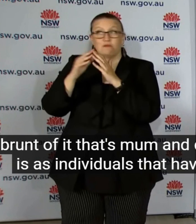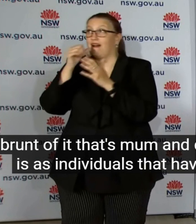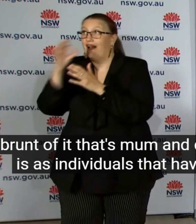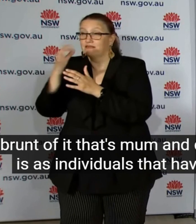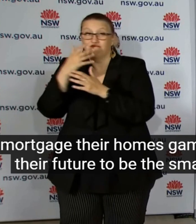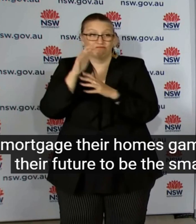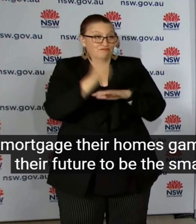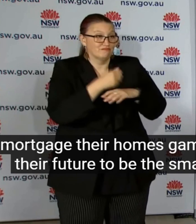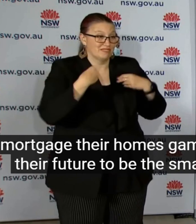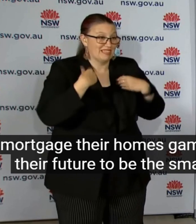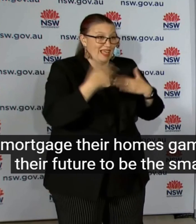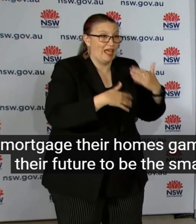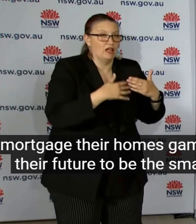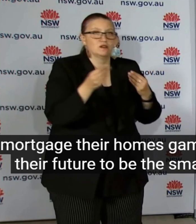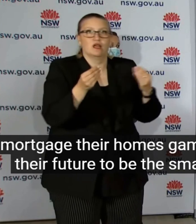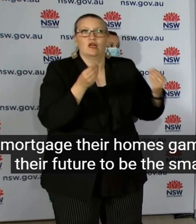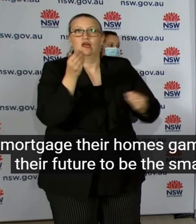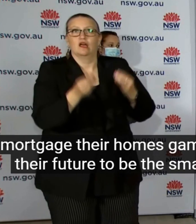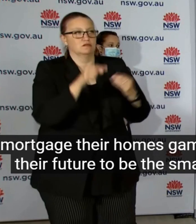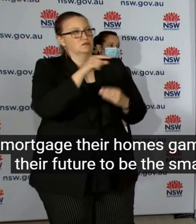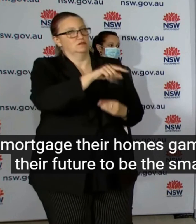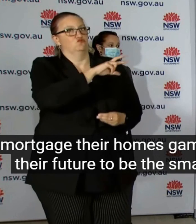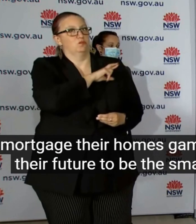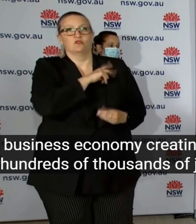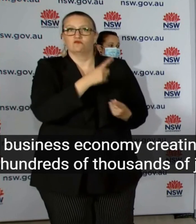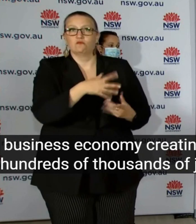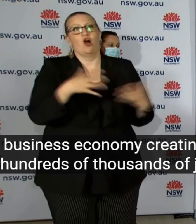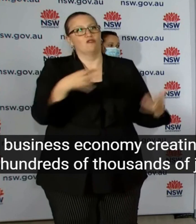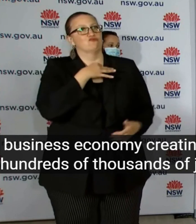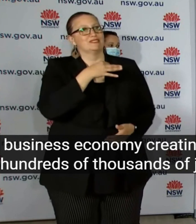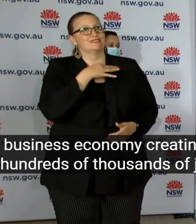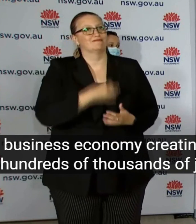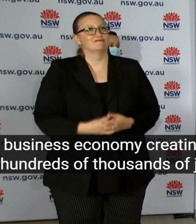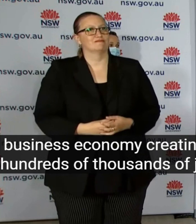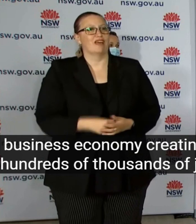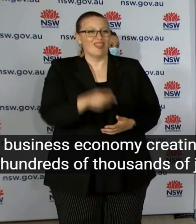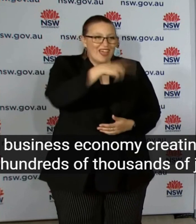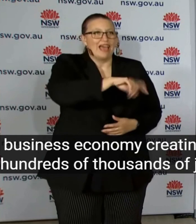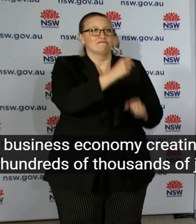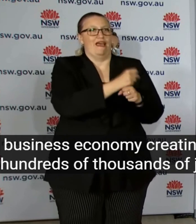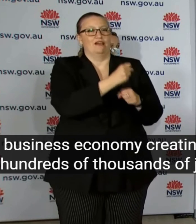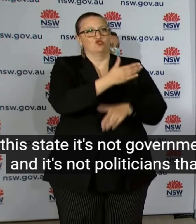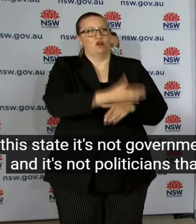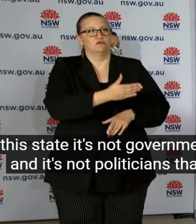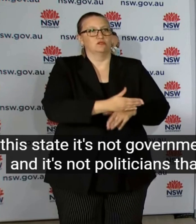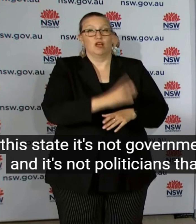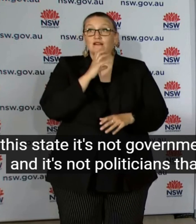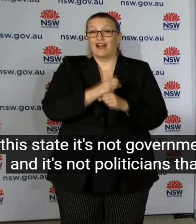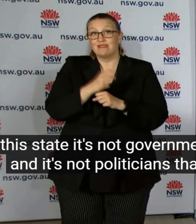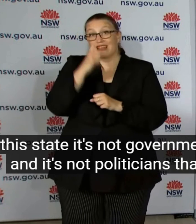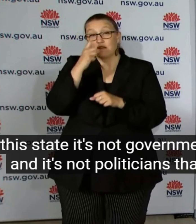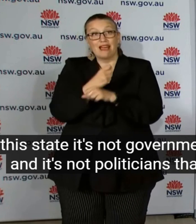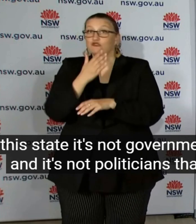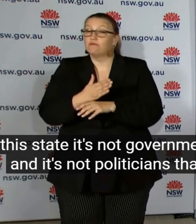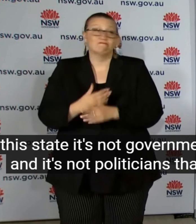jobs in this state. It's not government and it's not politicians that create jobs, it's actual small business owners that show that courage, and our job is to make sure they